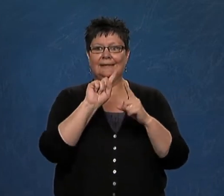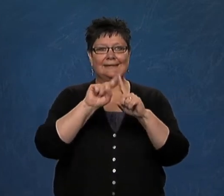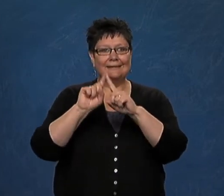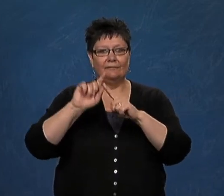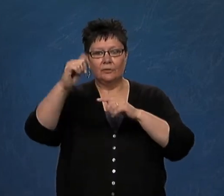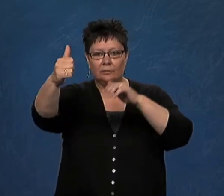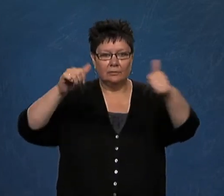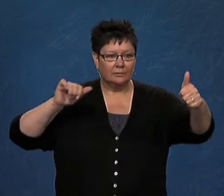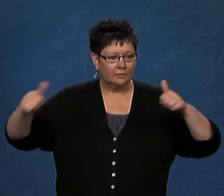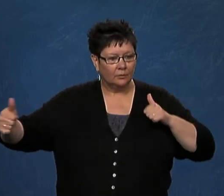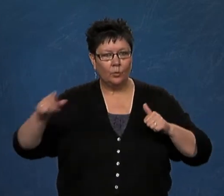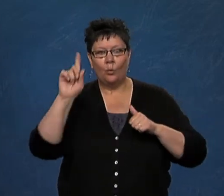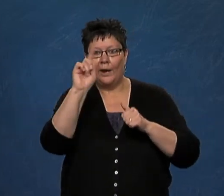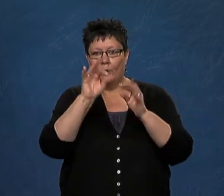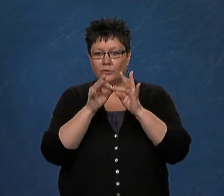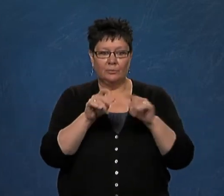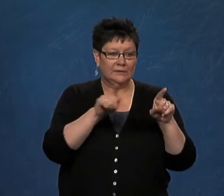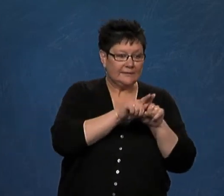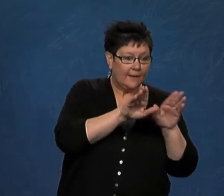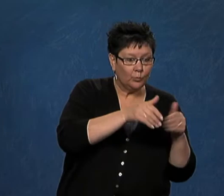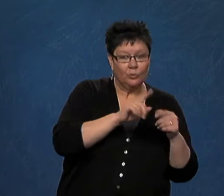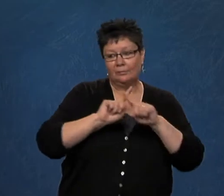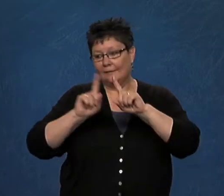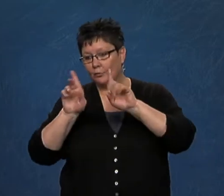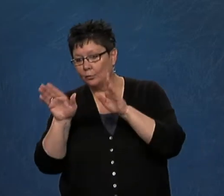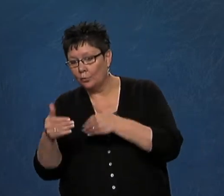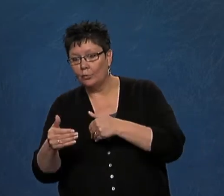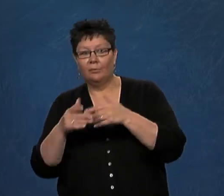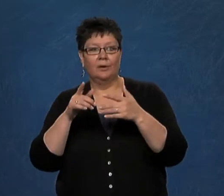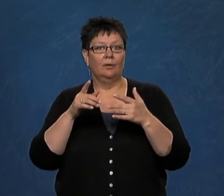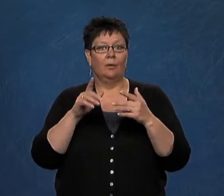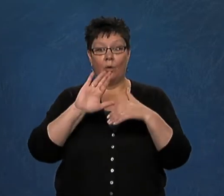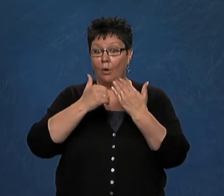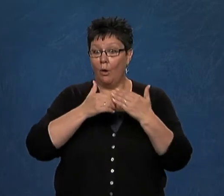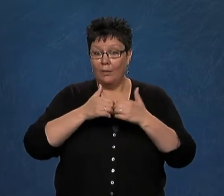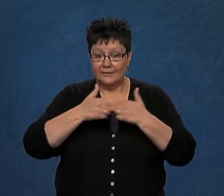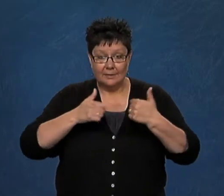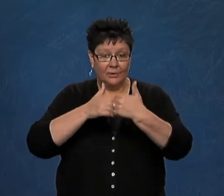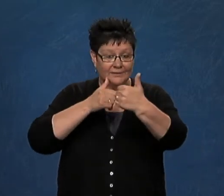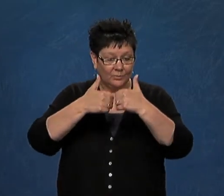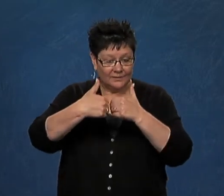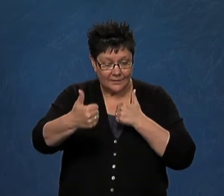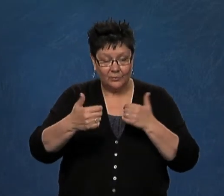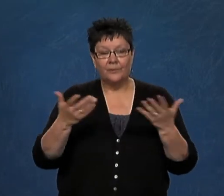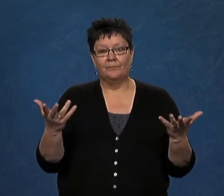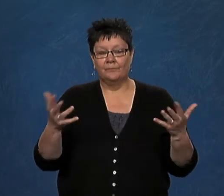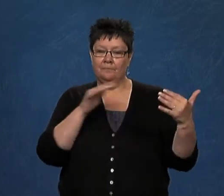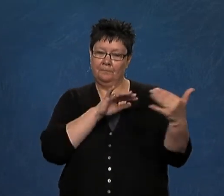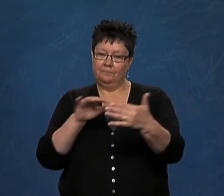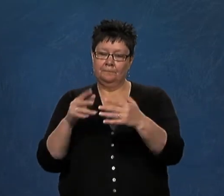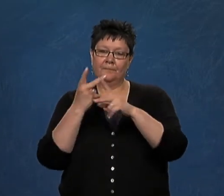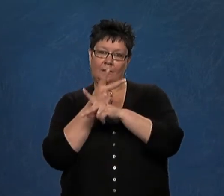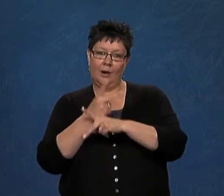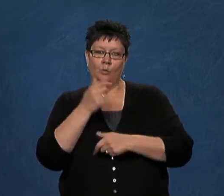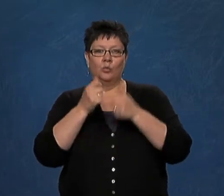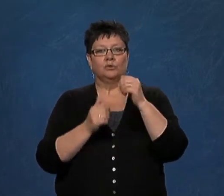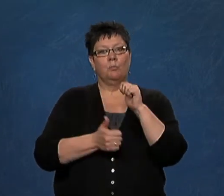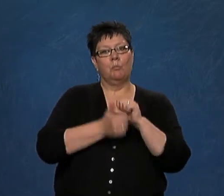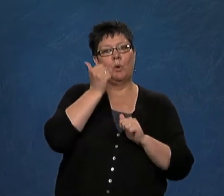different situations and various setups, whether the interpreter was in the room or remote. So they